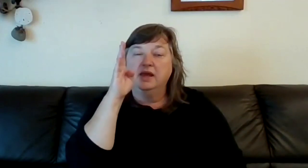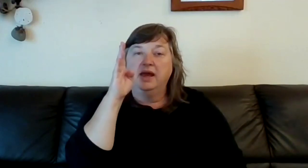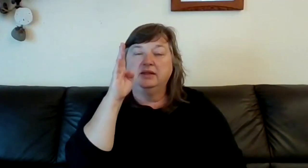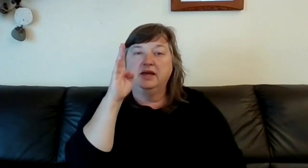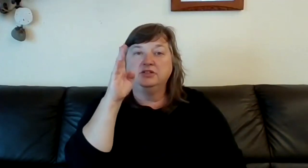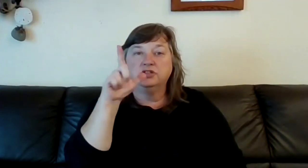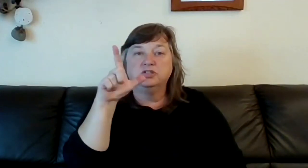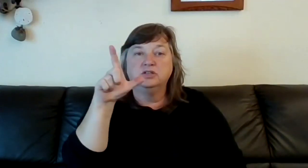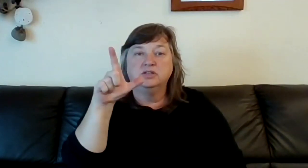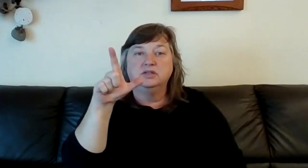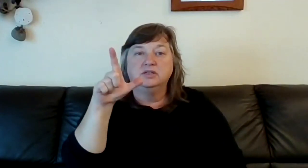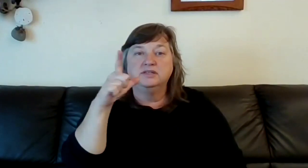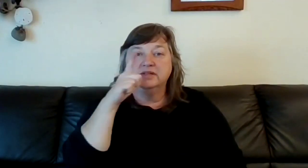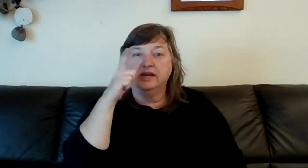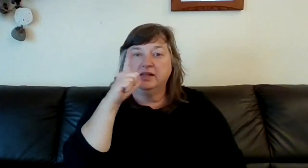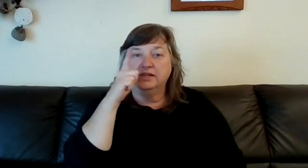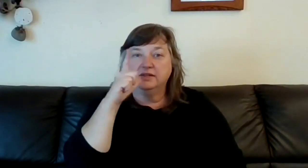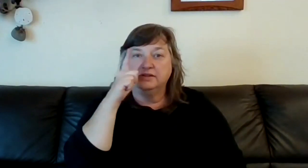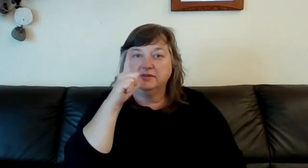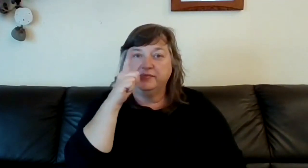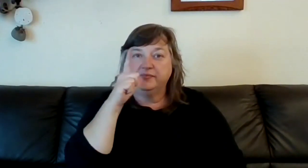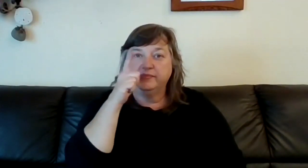And lunch is an L.